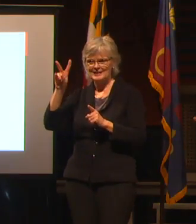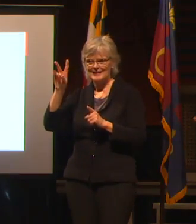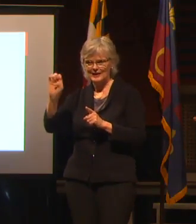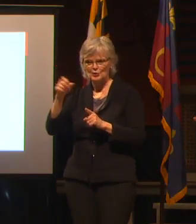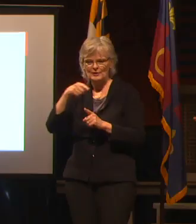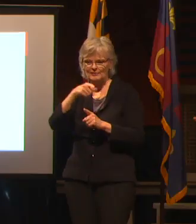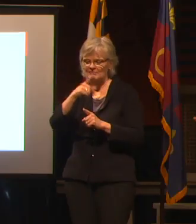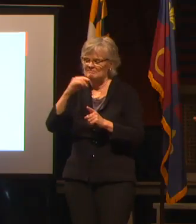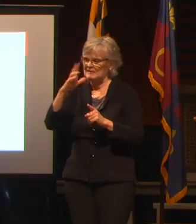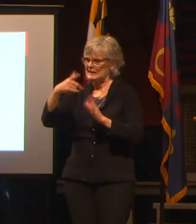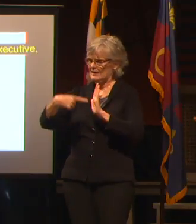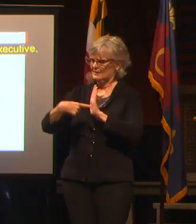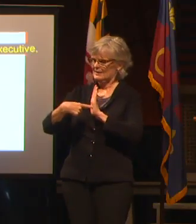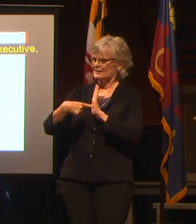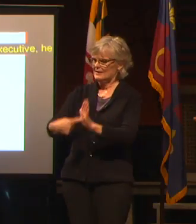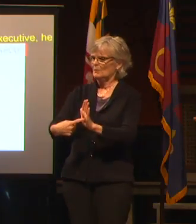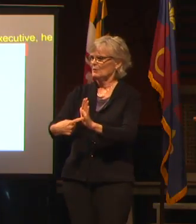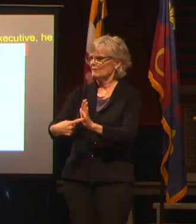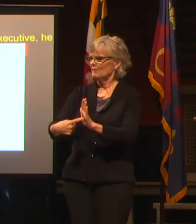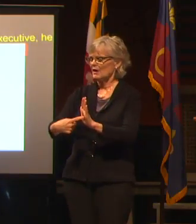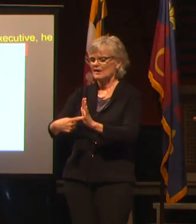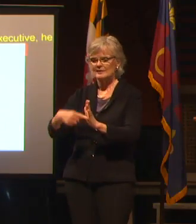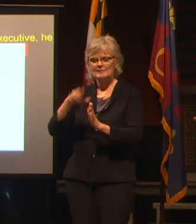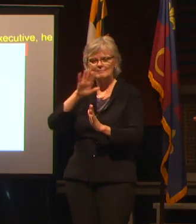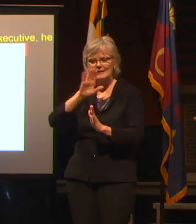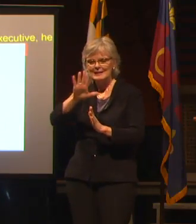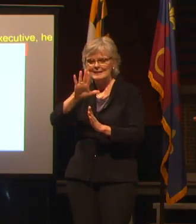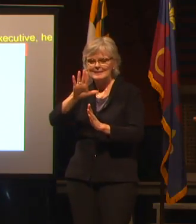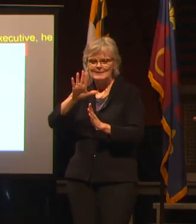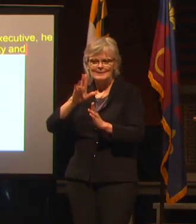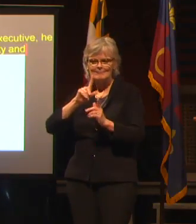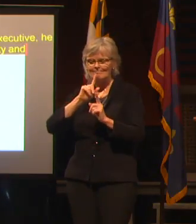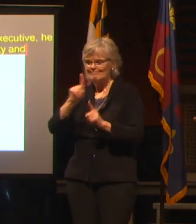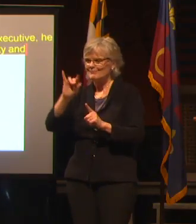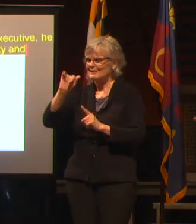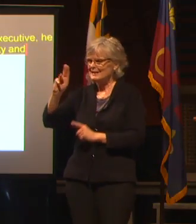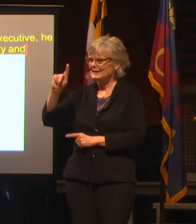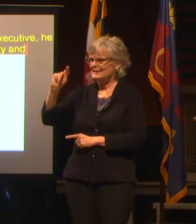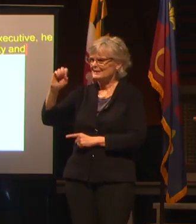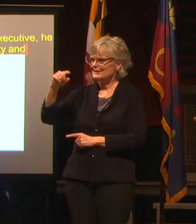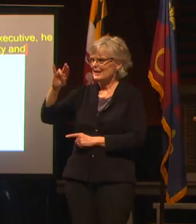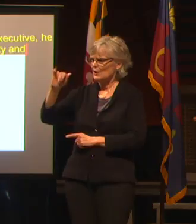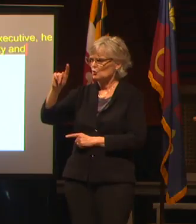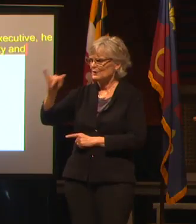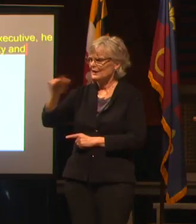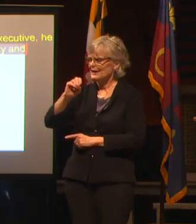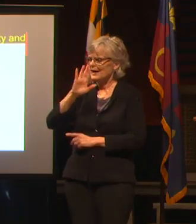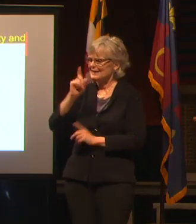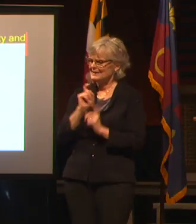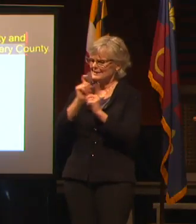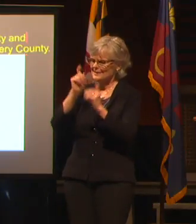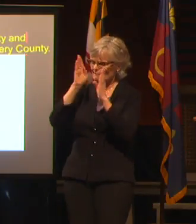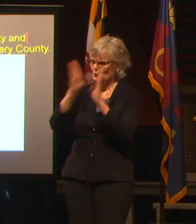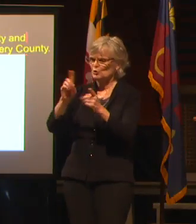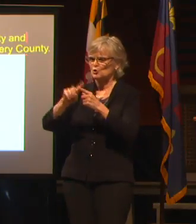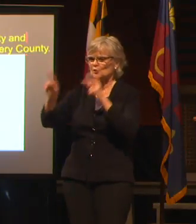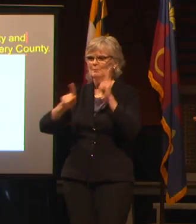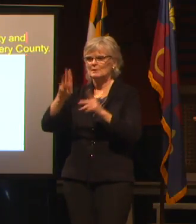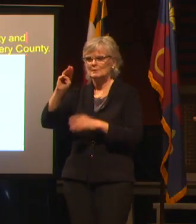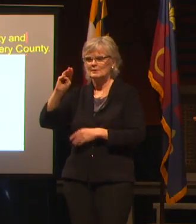has exemplified unwavering integrity and devotion to the people of Montgomery County. He's